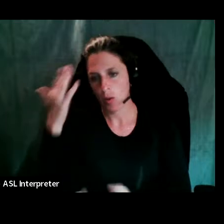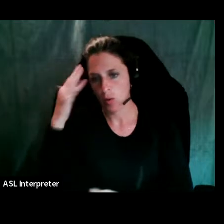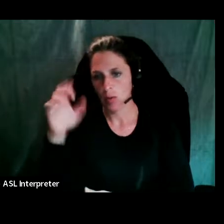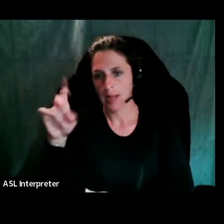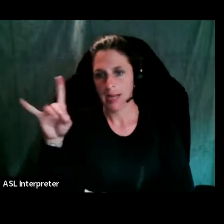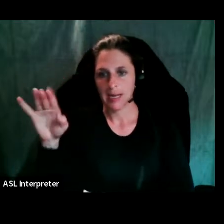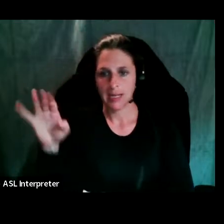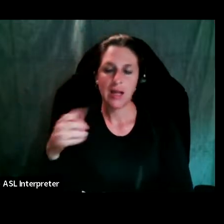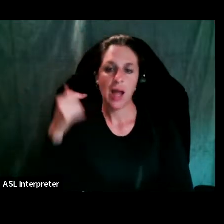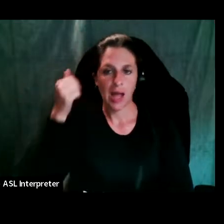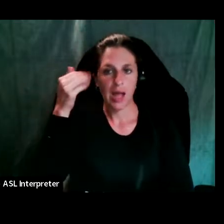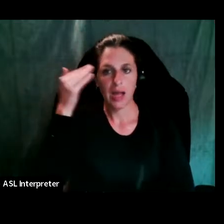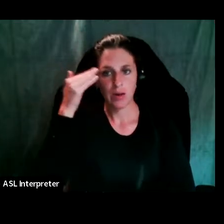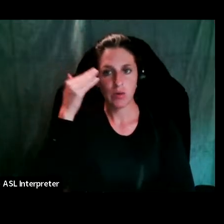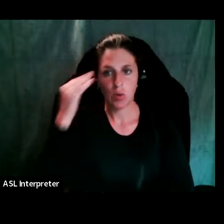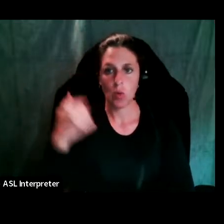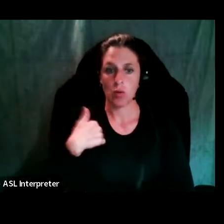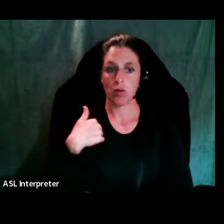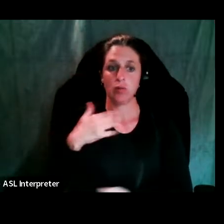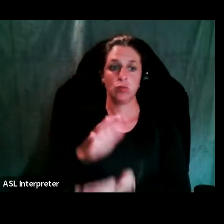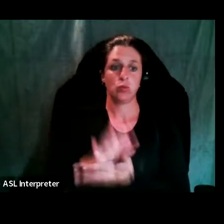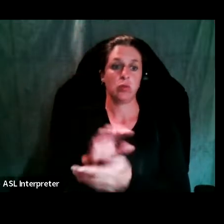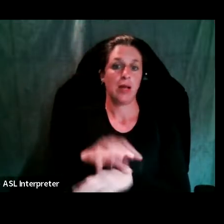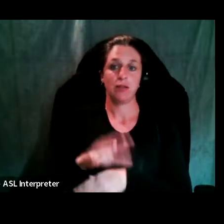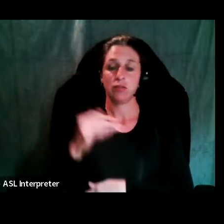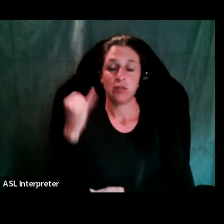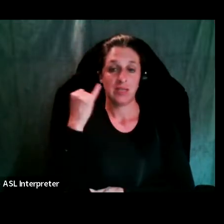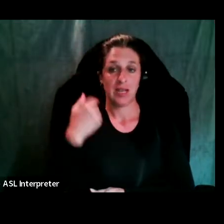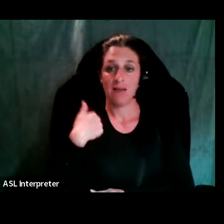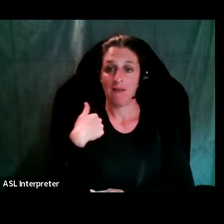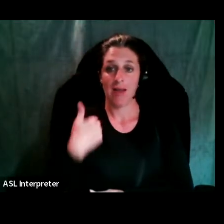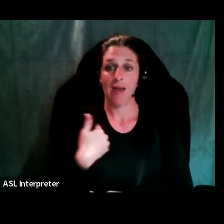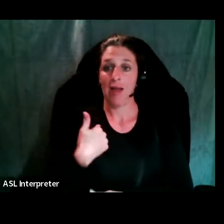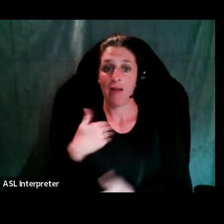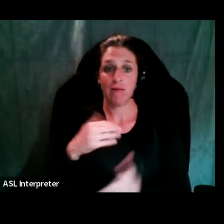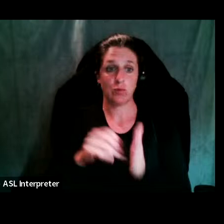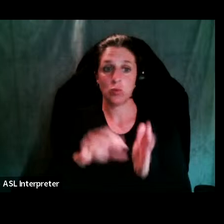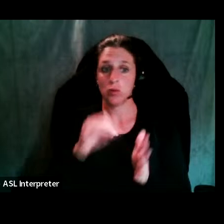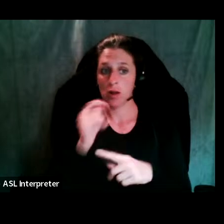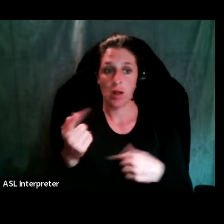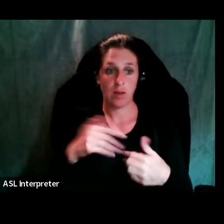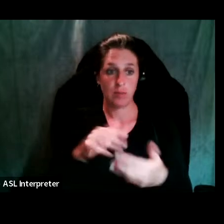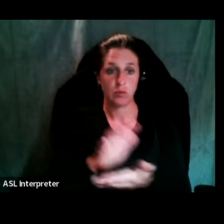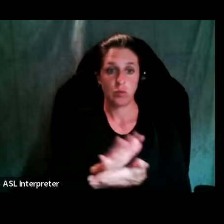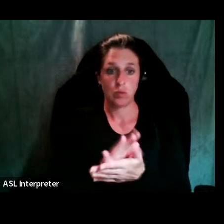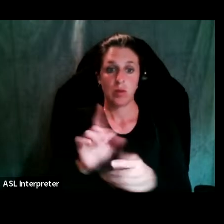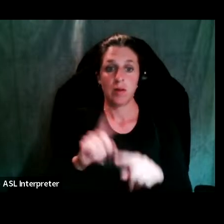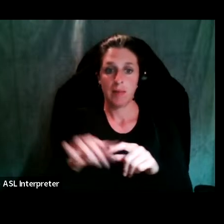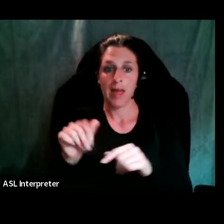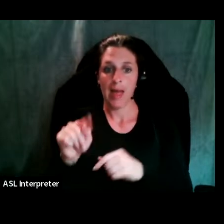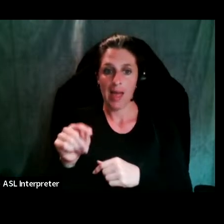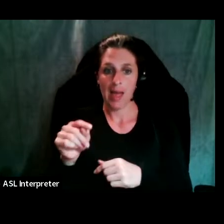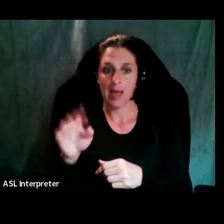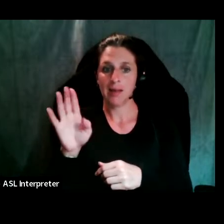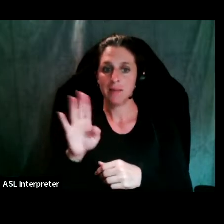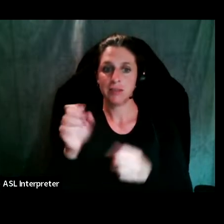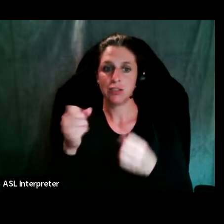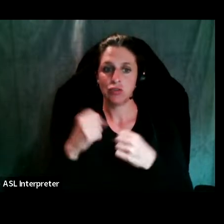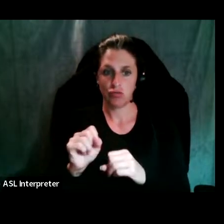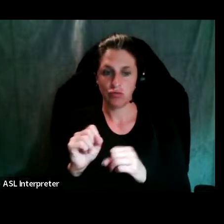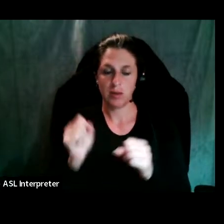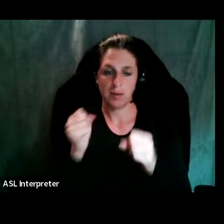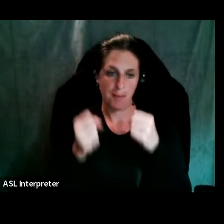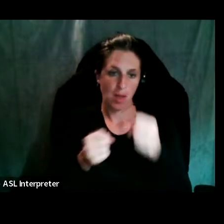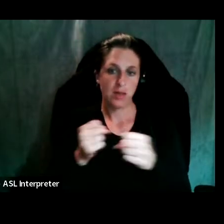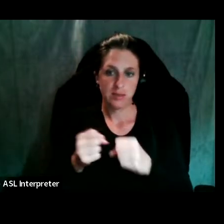know when I was a school counselor, if I had students that were not coming to school, but at B Street Boxing, I would, Eddie, they're not coming to school, and